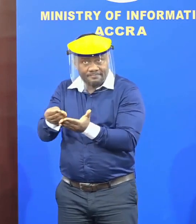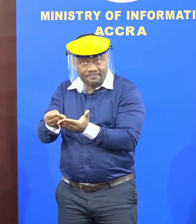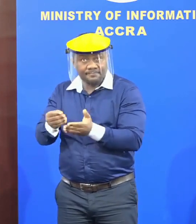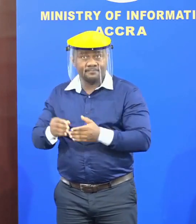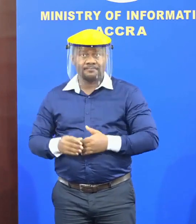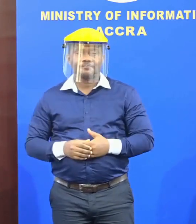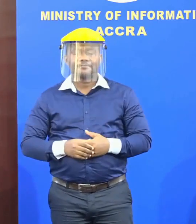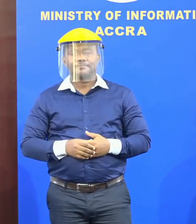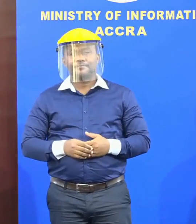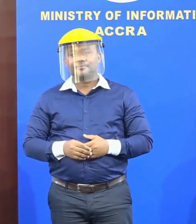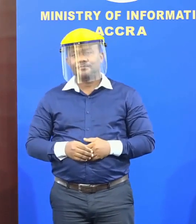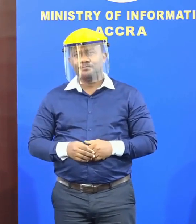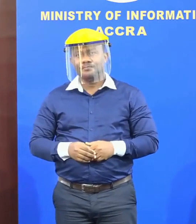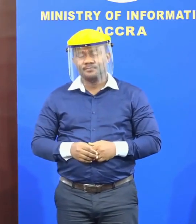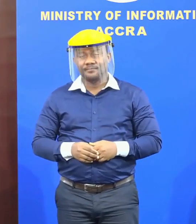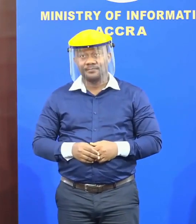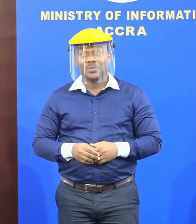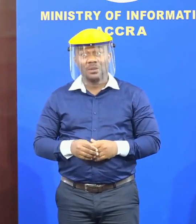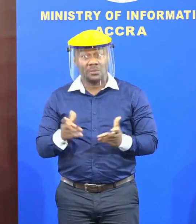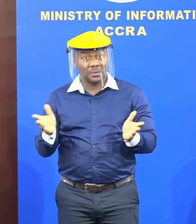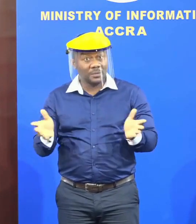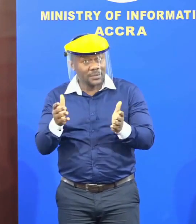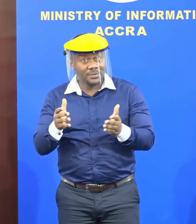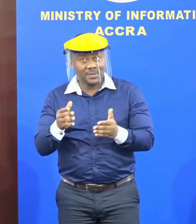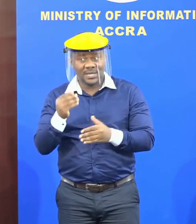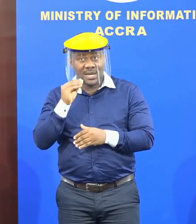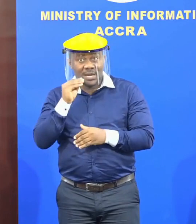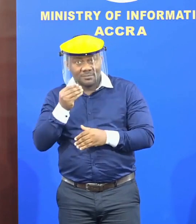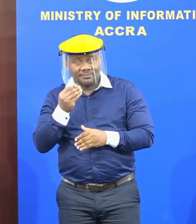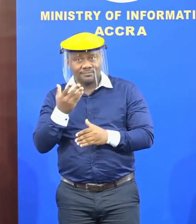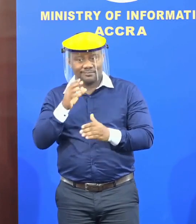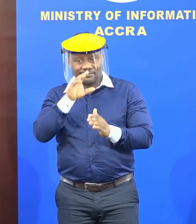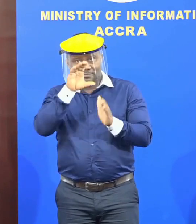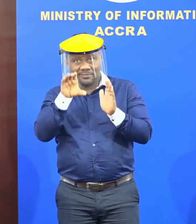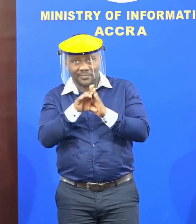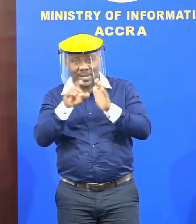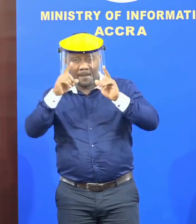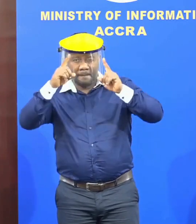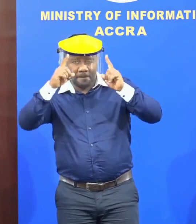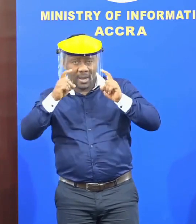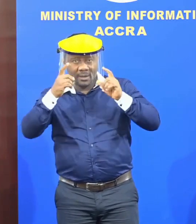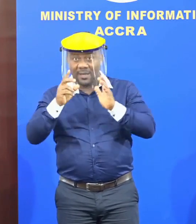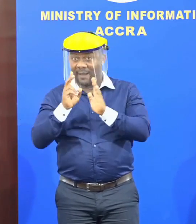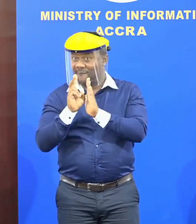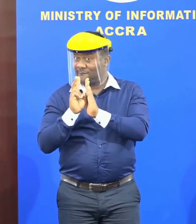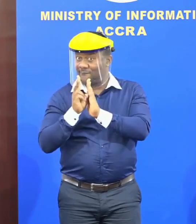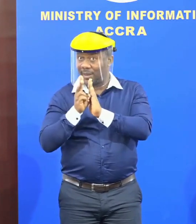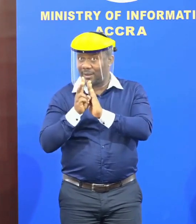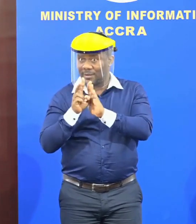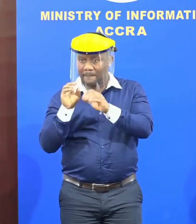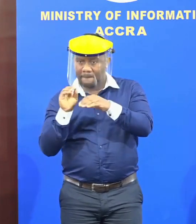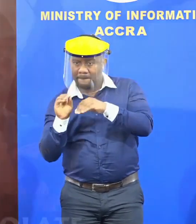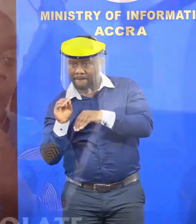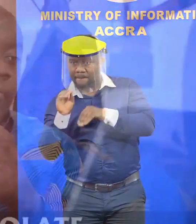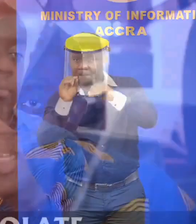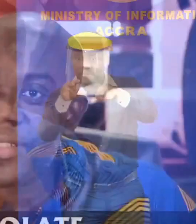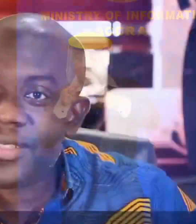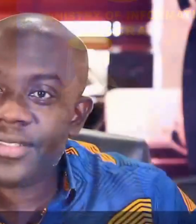want from you is to eat your chocolate, take a picture, a video, post it on social media with the